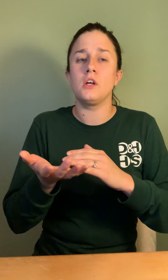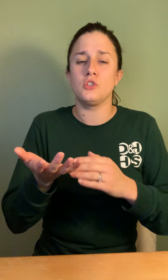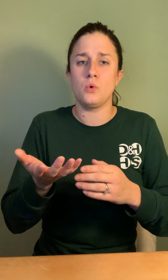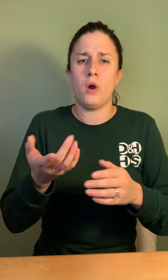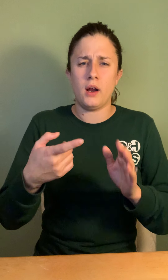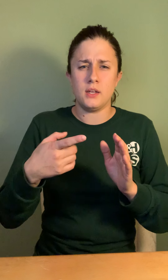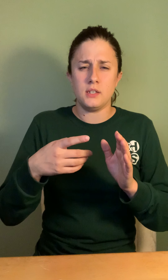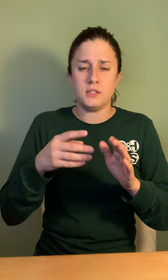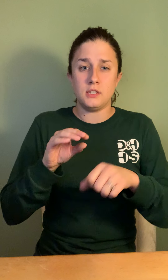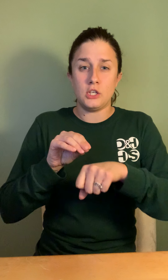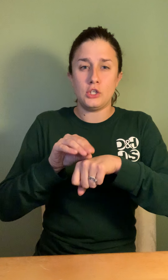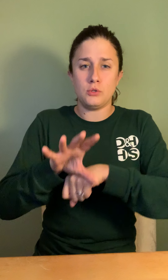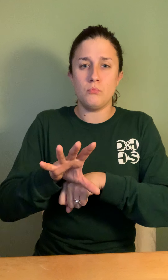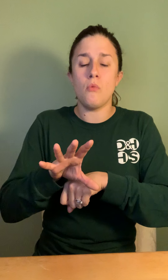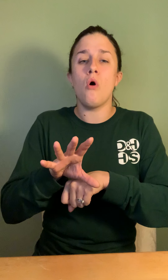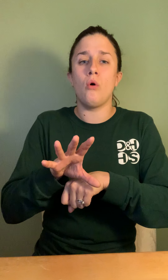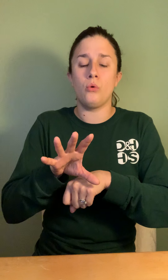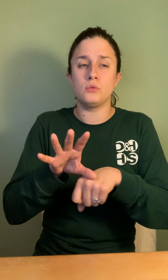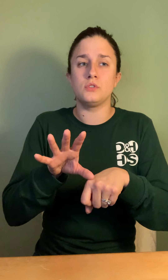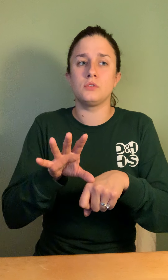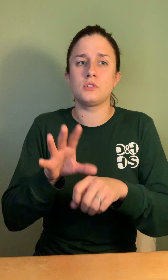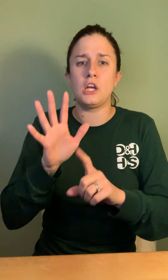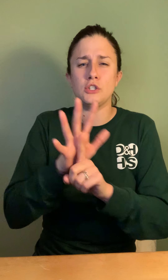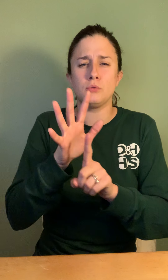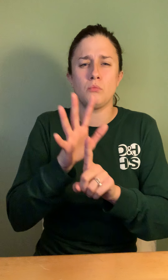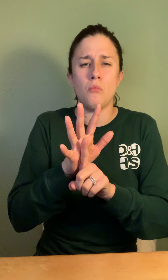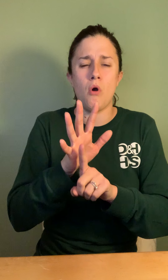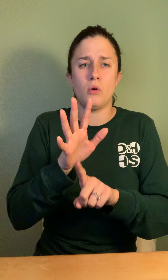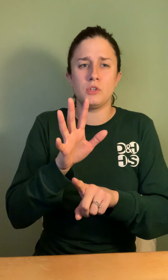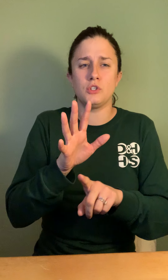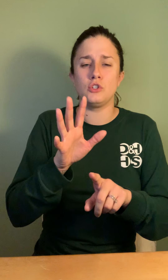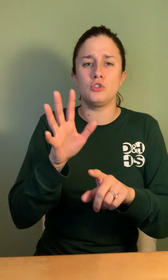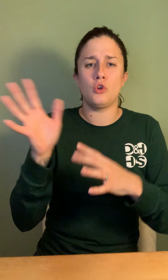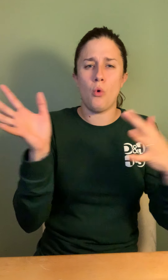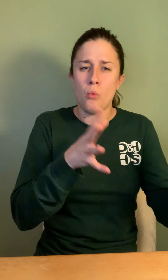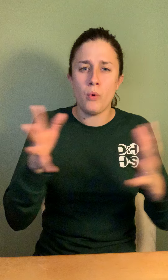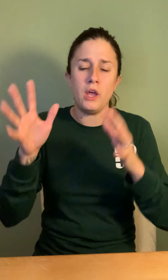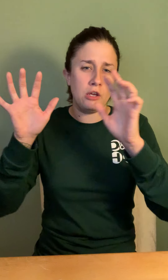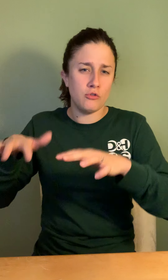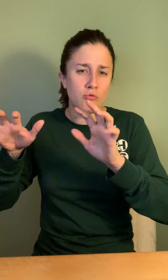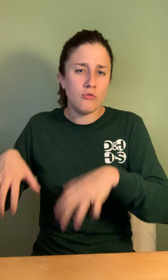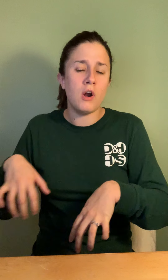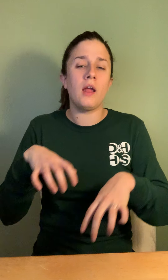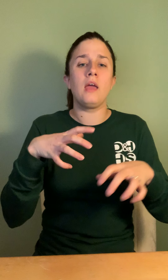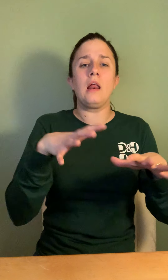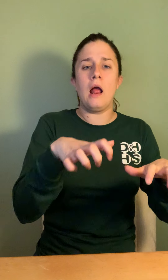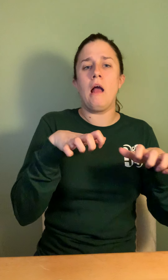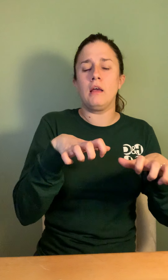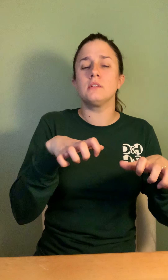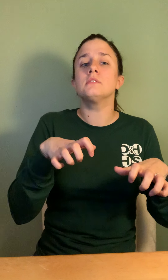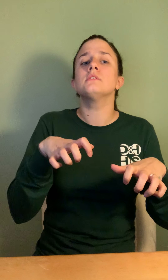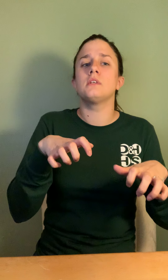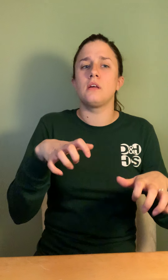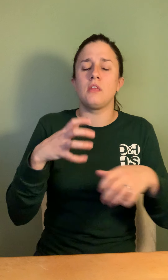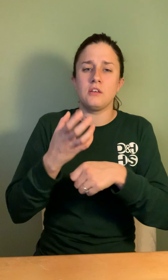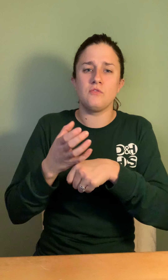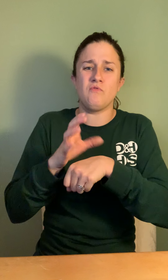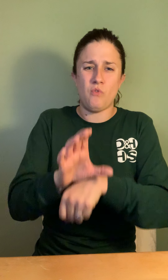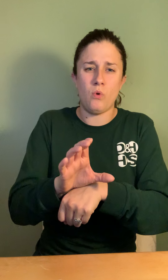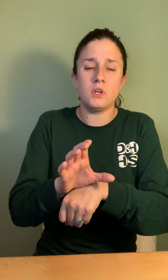and erosion. The wind, the rain, the ice, these forces break this rock down into little